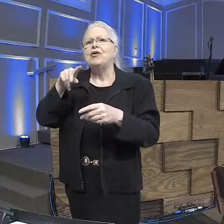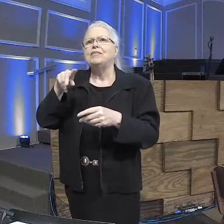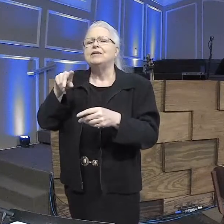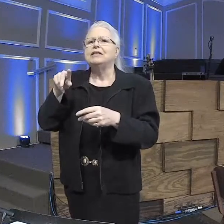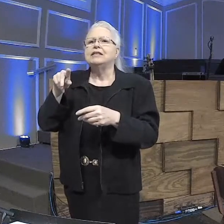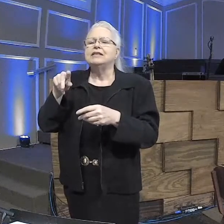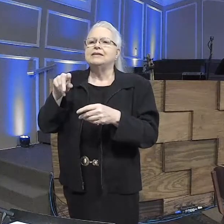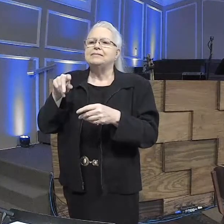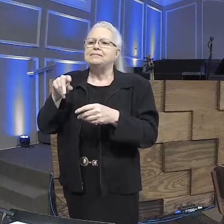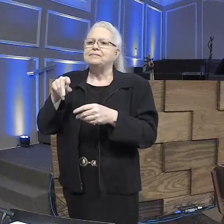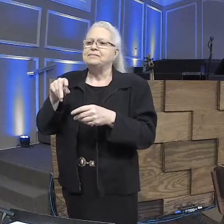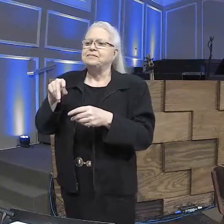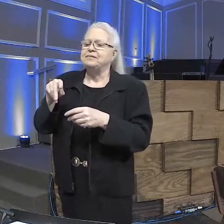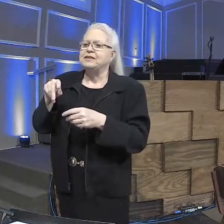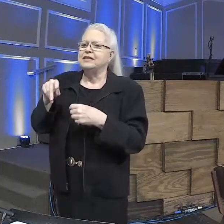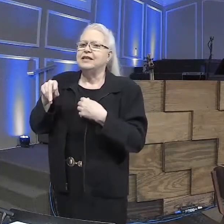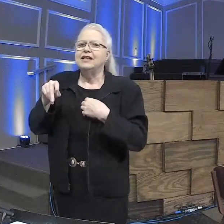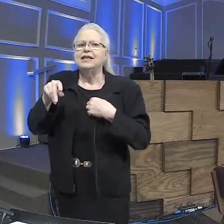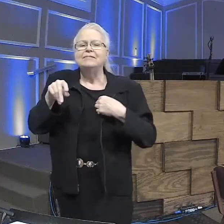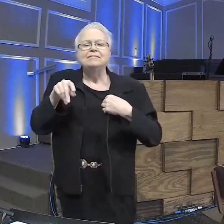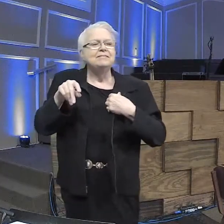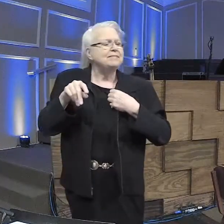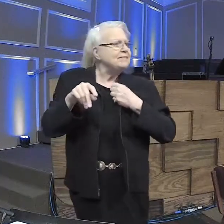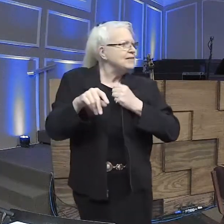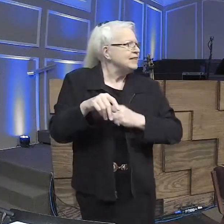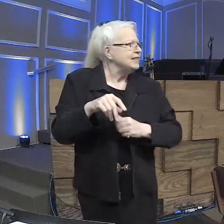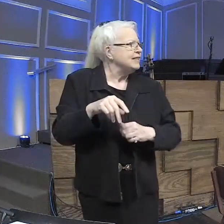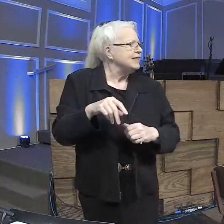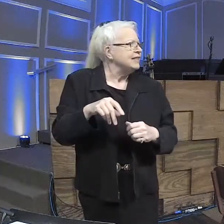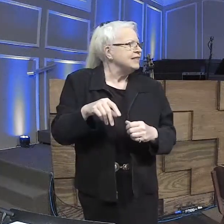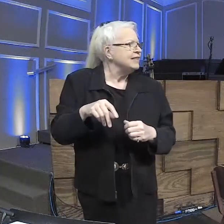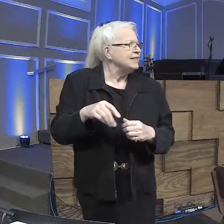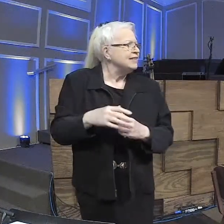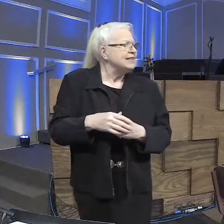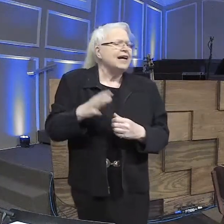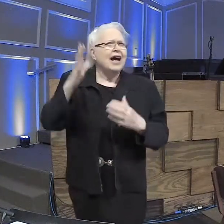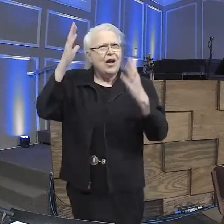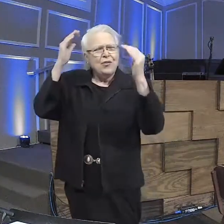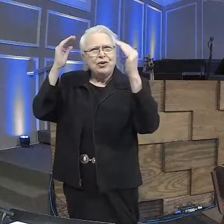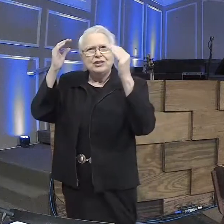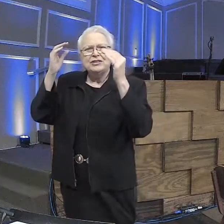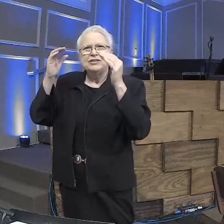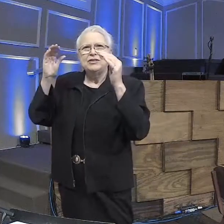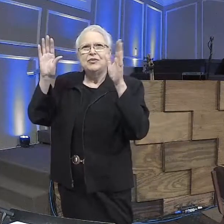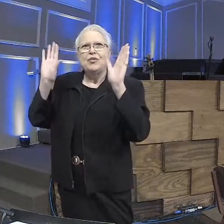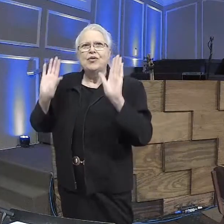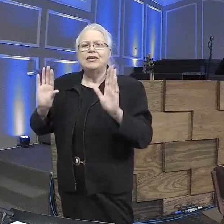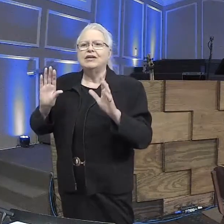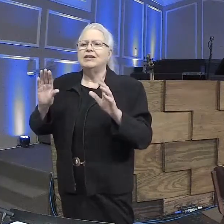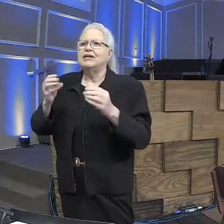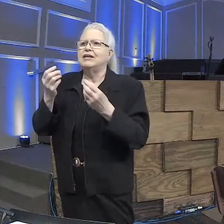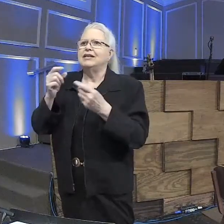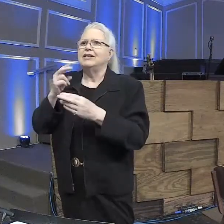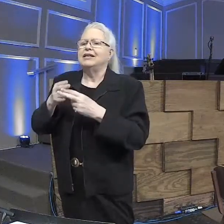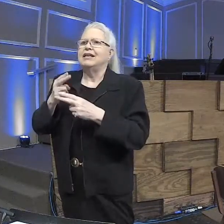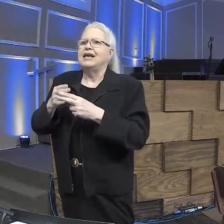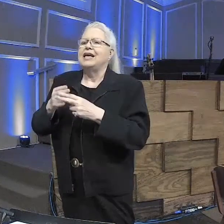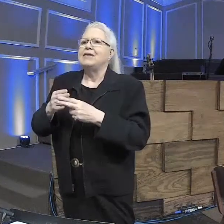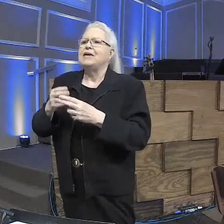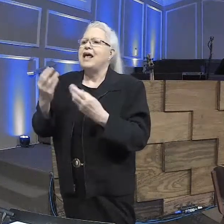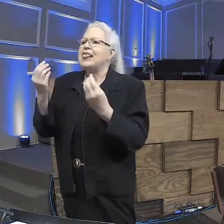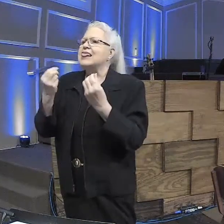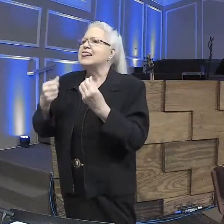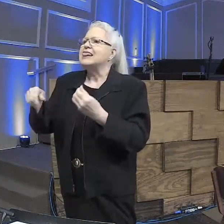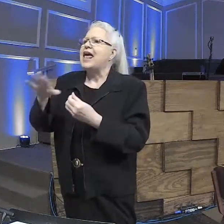Tarkington. It goes like this. It's the land of beginning again. I wish there were some wonderful place called the land of beginning again,